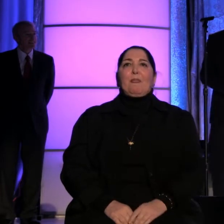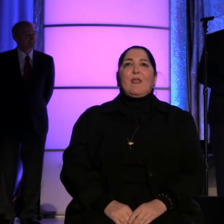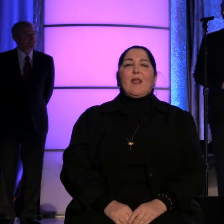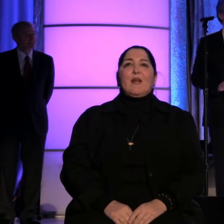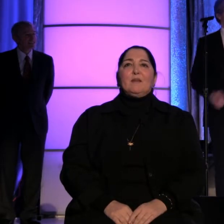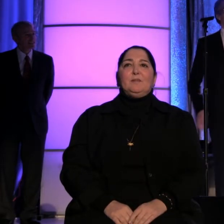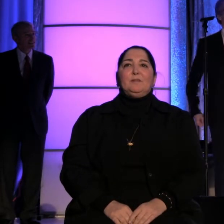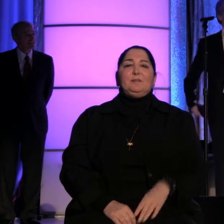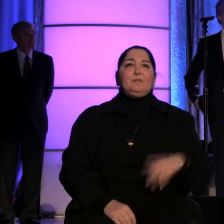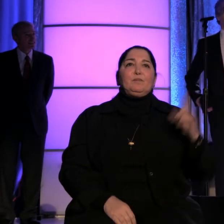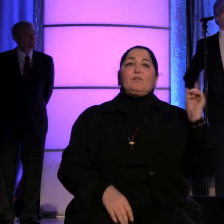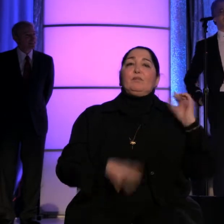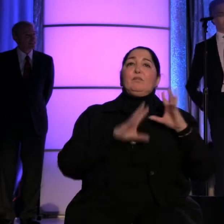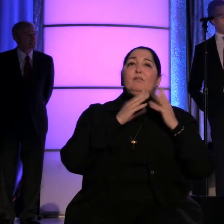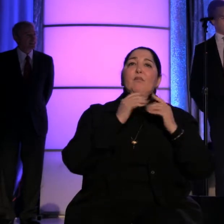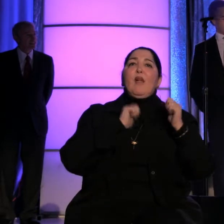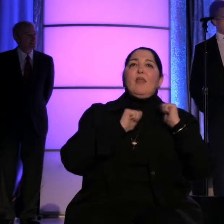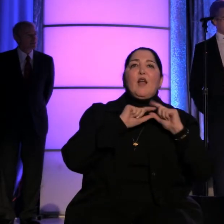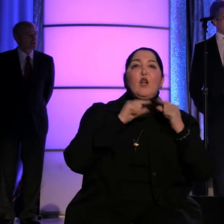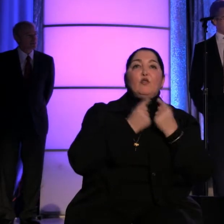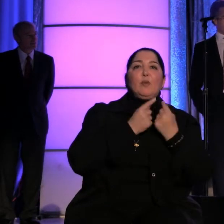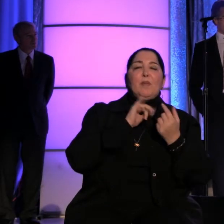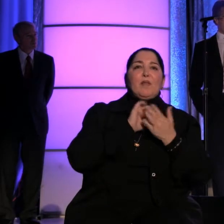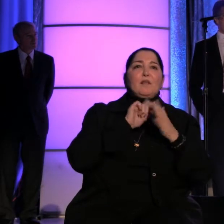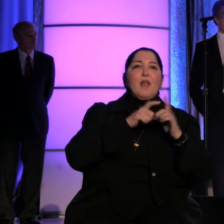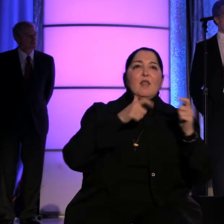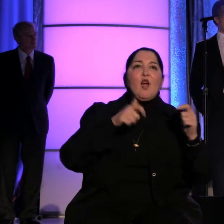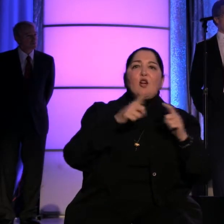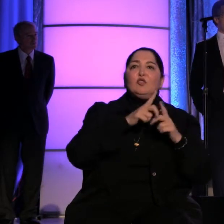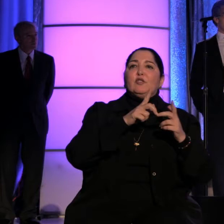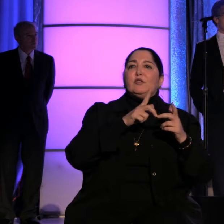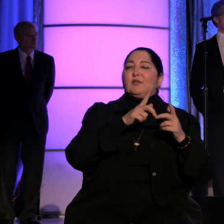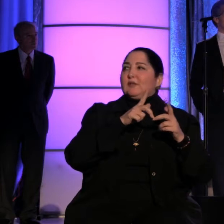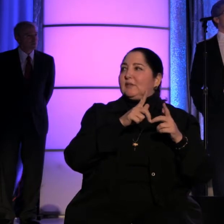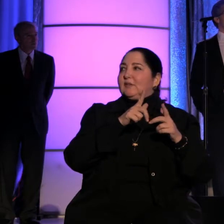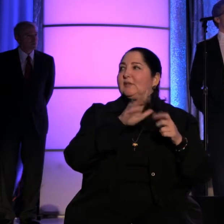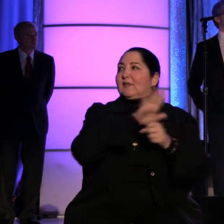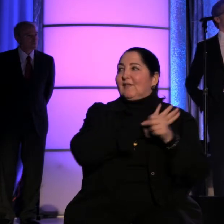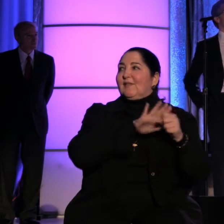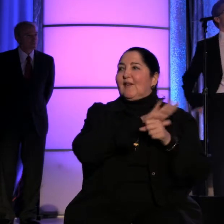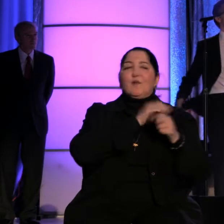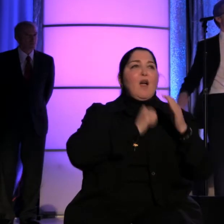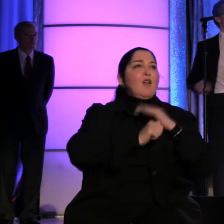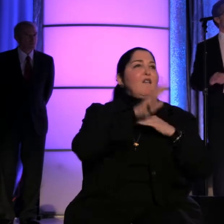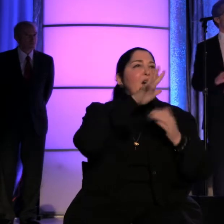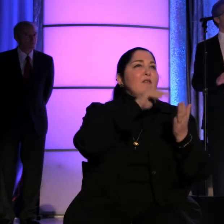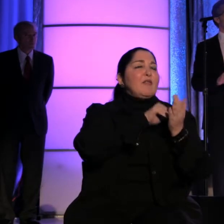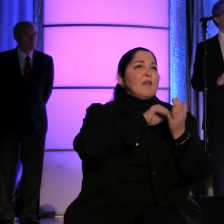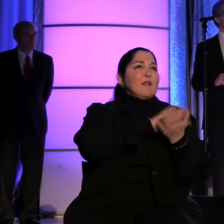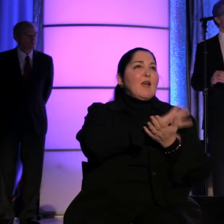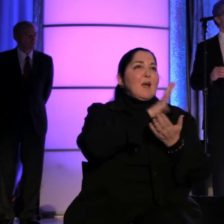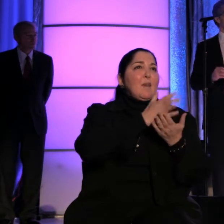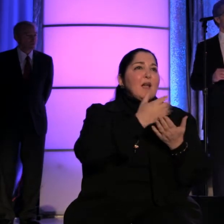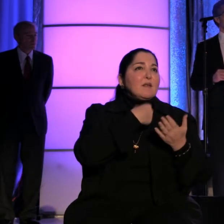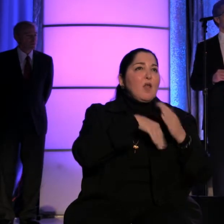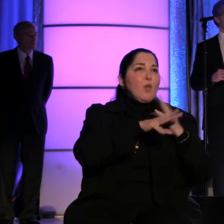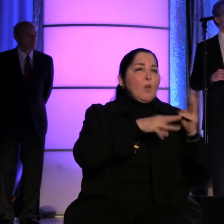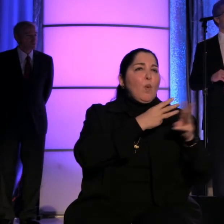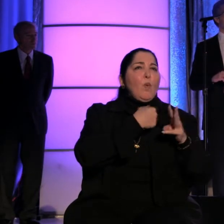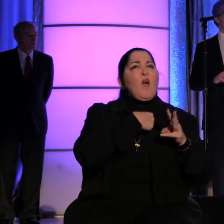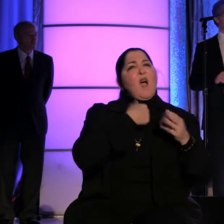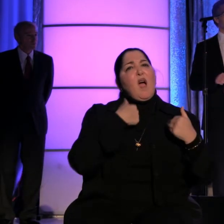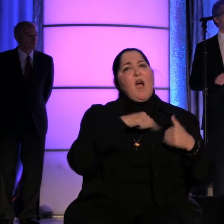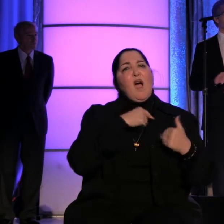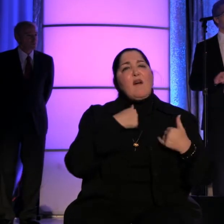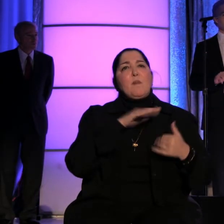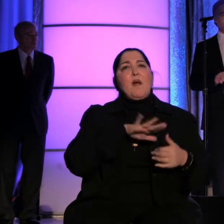The Clubs and Theater Group is the largest division or largest amount of venues under 5,000 capacity in the world. We have about 83